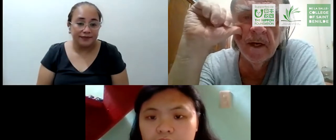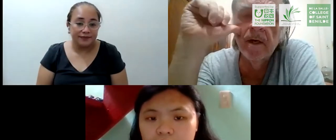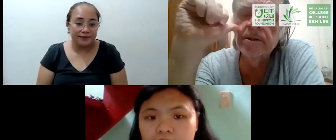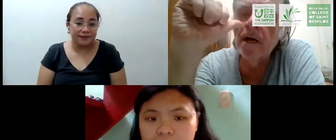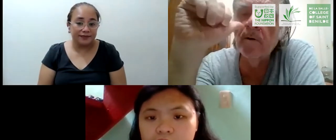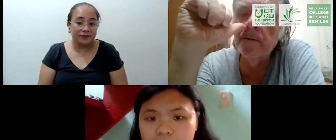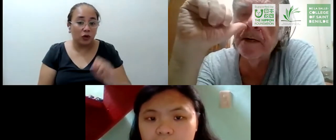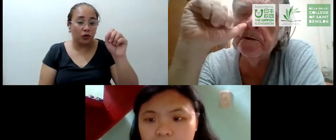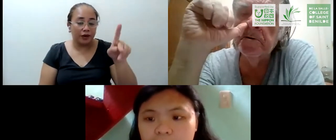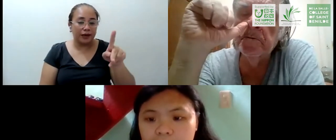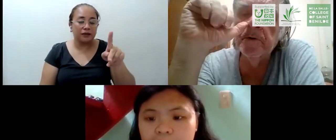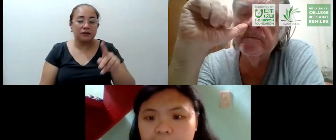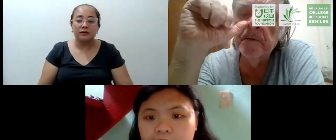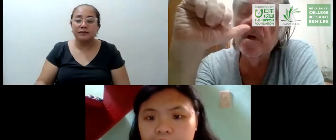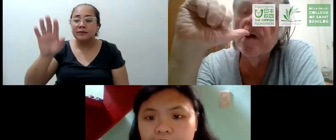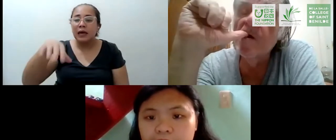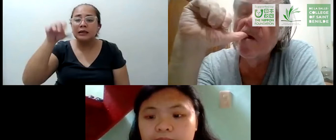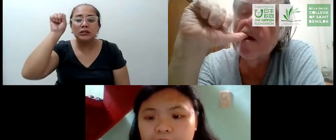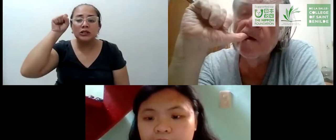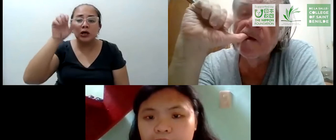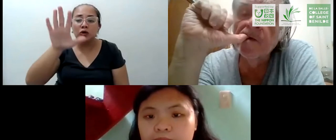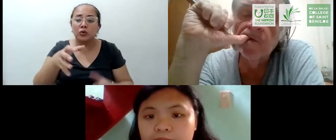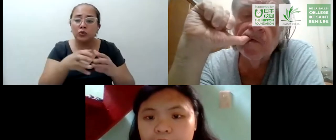Okay. Shock, what about your group?